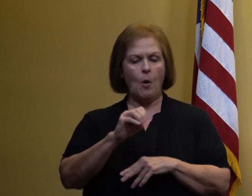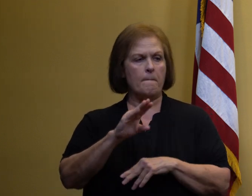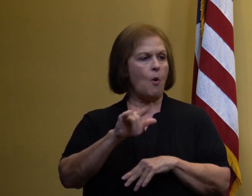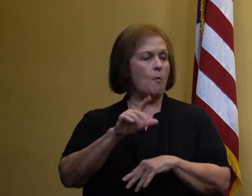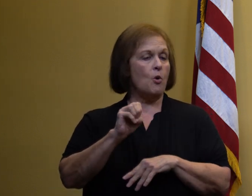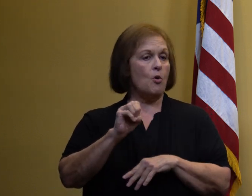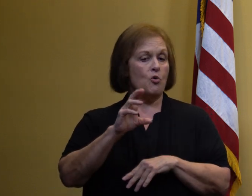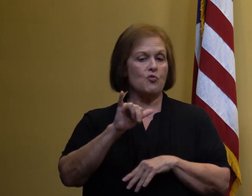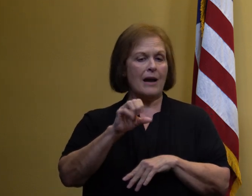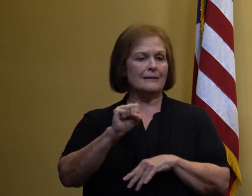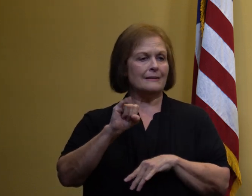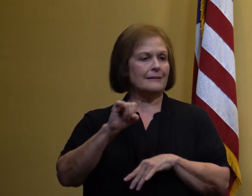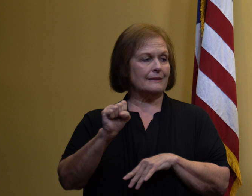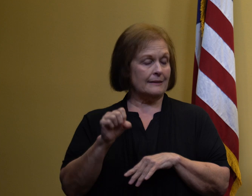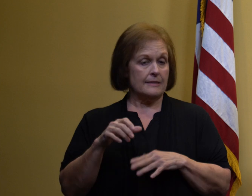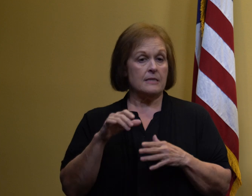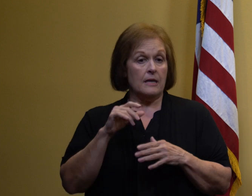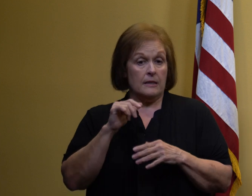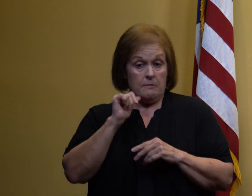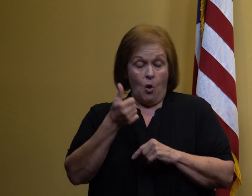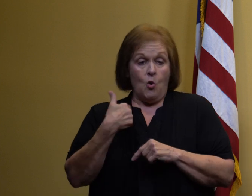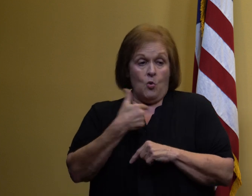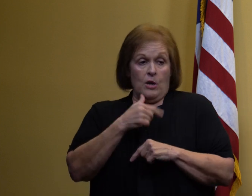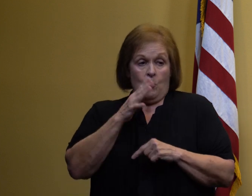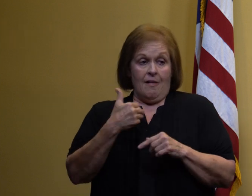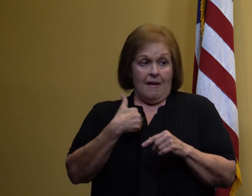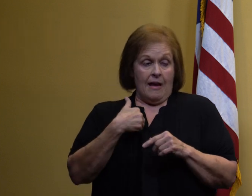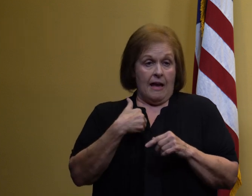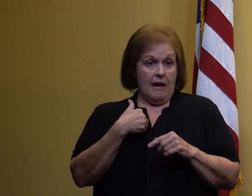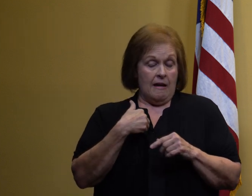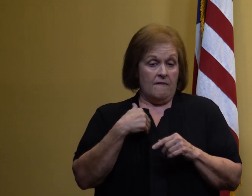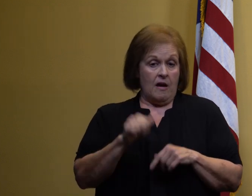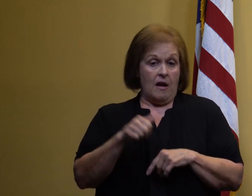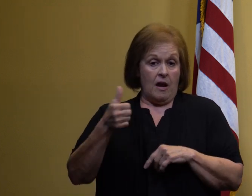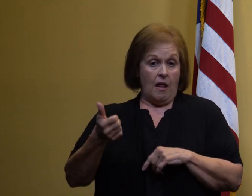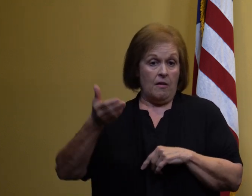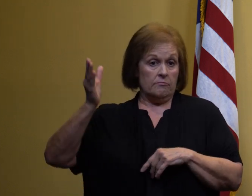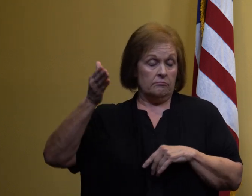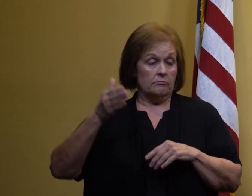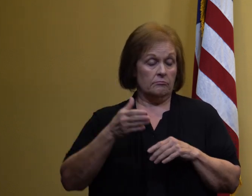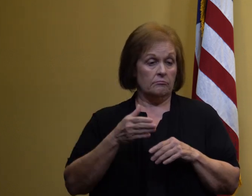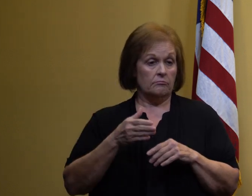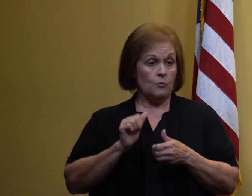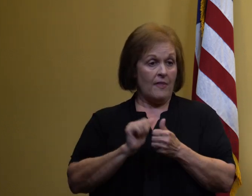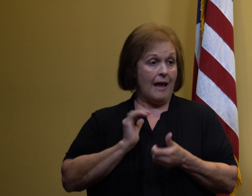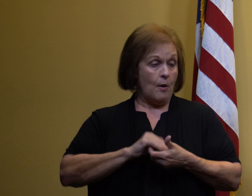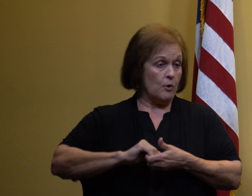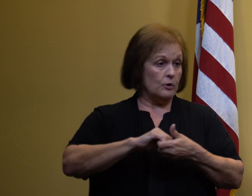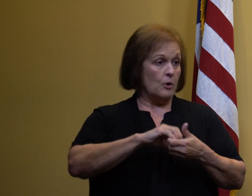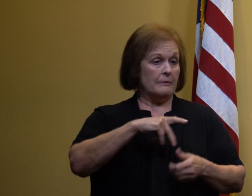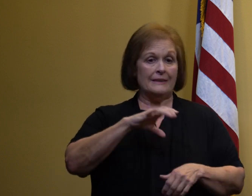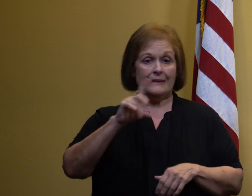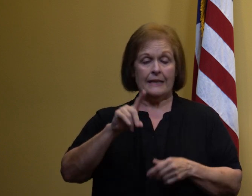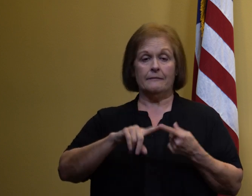Unit. On tomorrow, we will have a more thorough press conference with all of our partners, OPCD, the Health